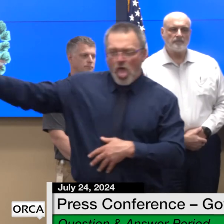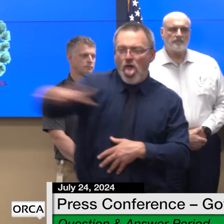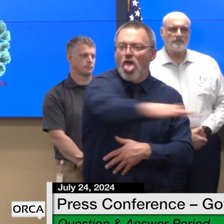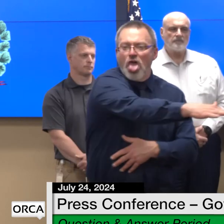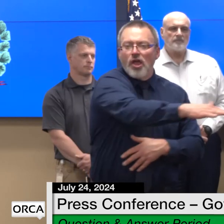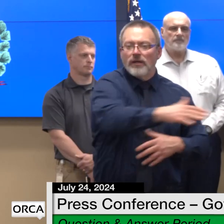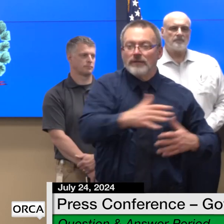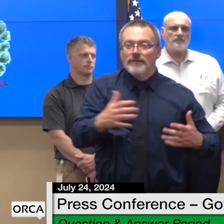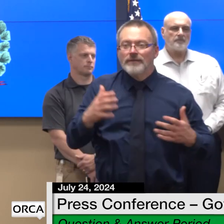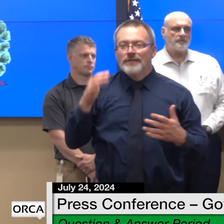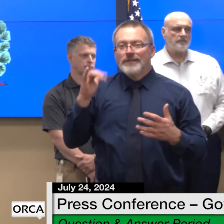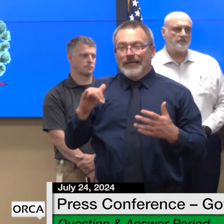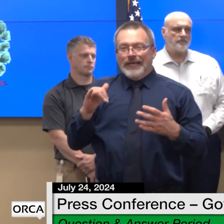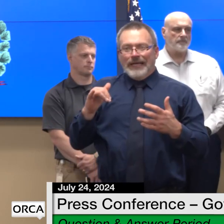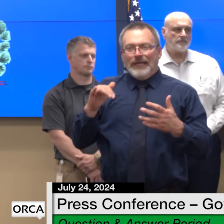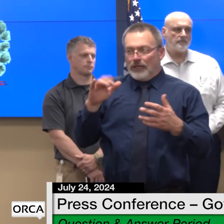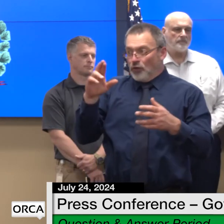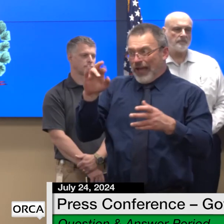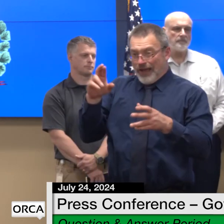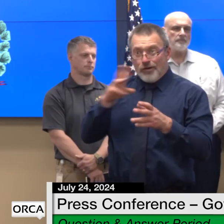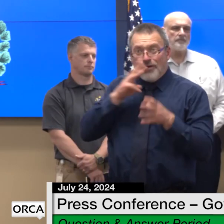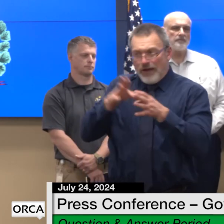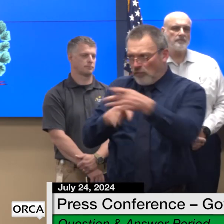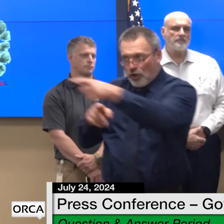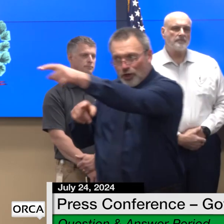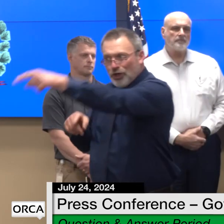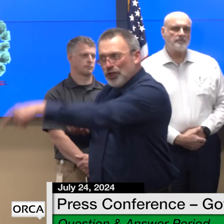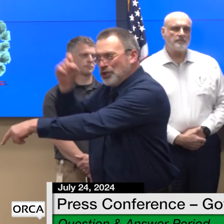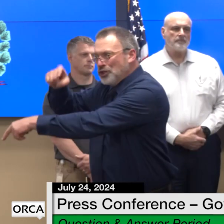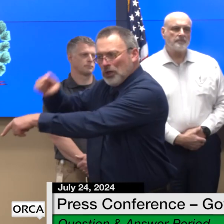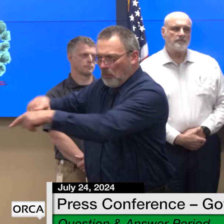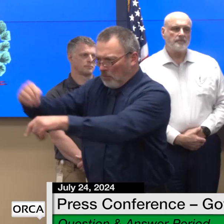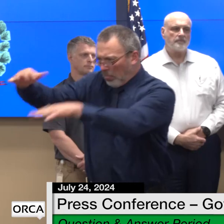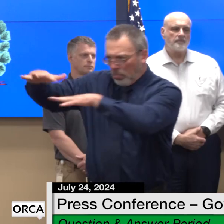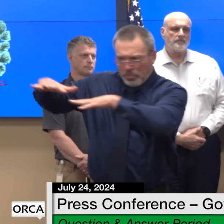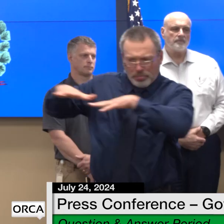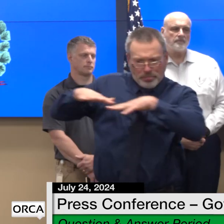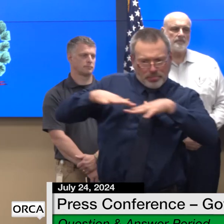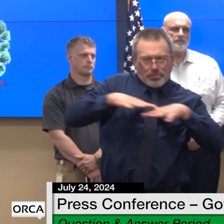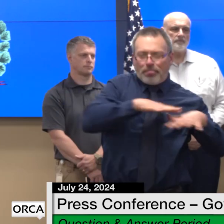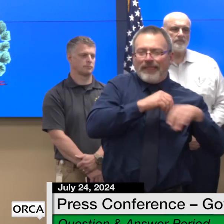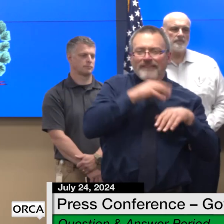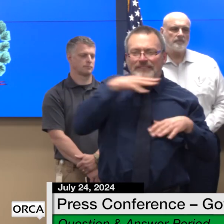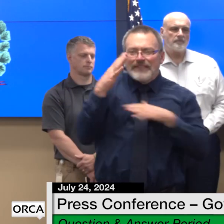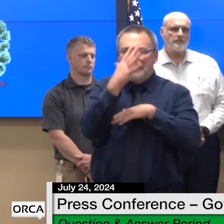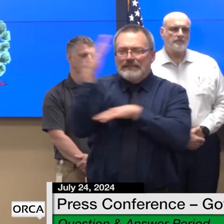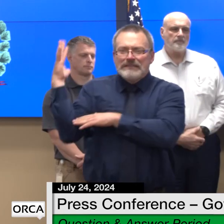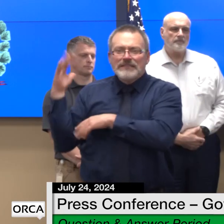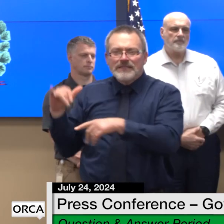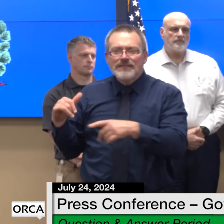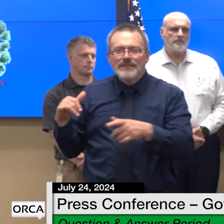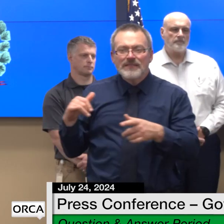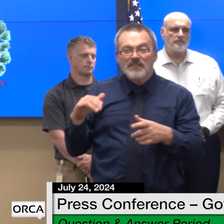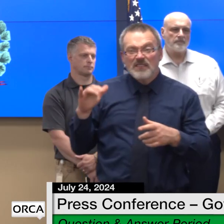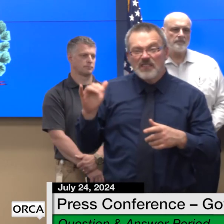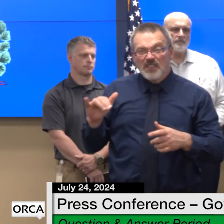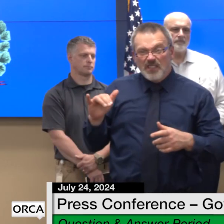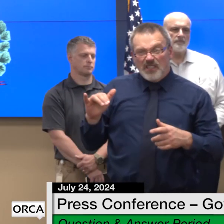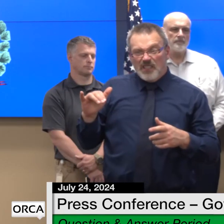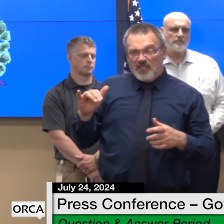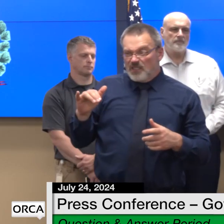the original river banks, because it had been filled in. So that was another situation where I think it was like 2,000 or 3,000 feet